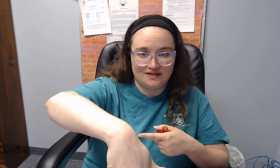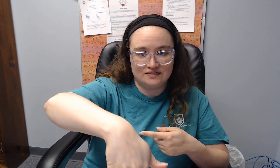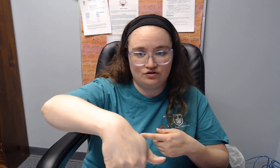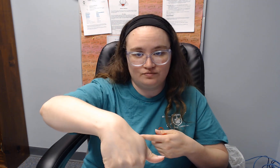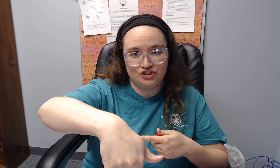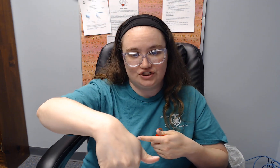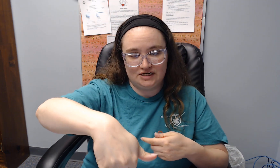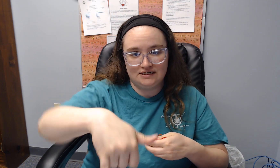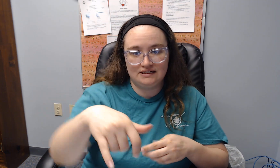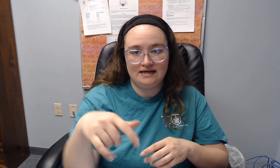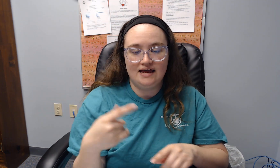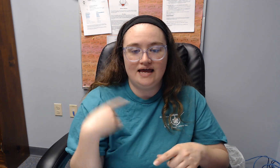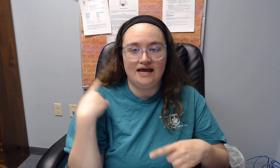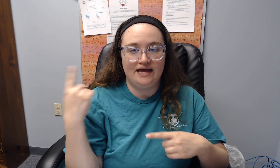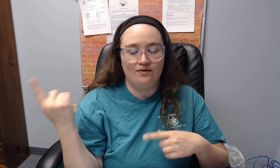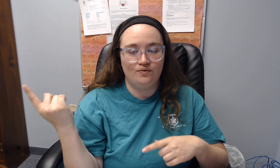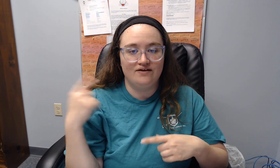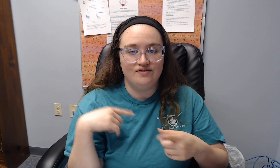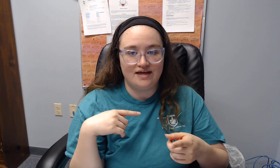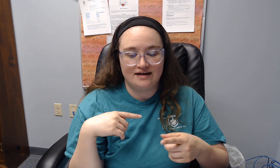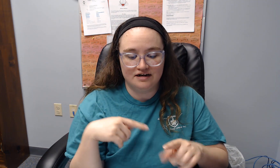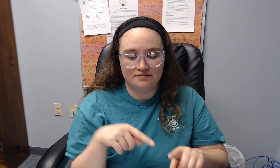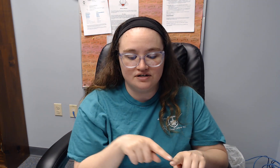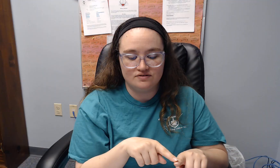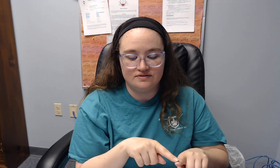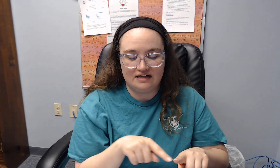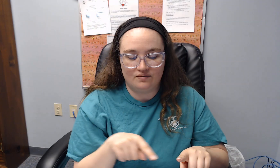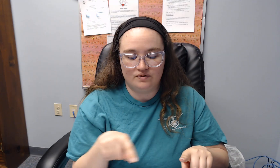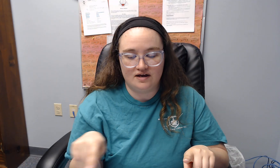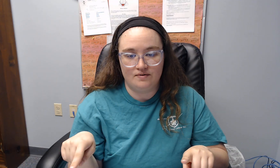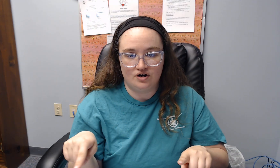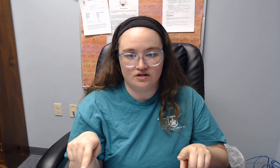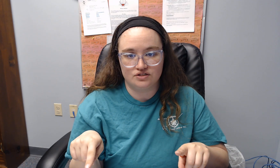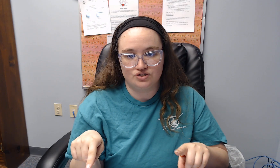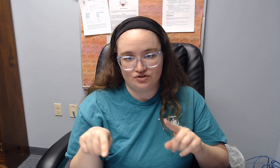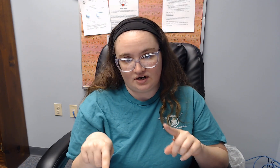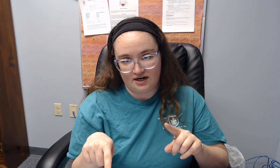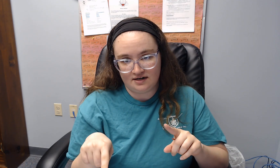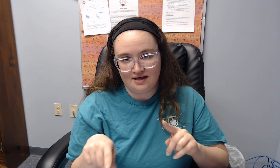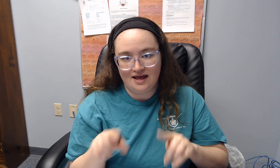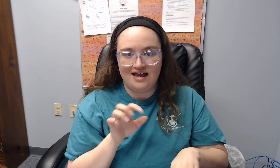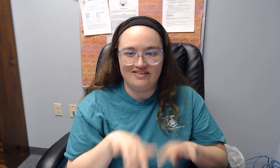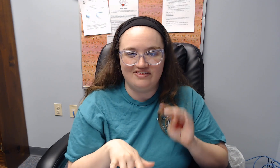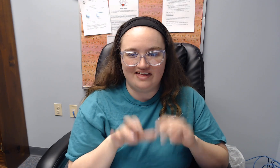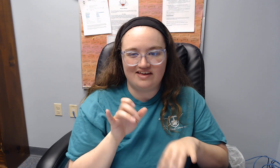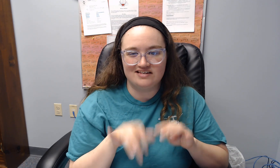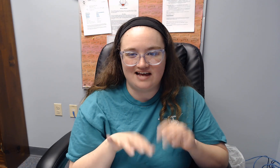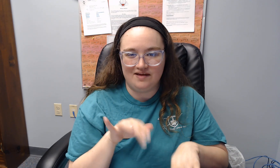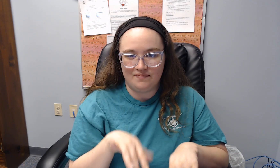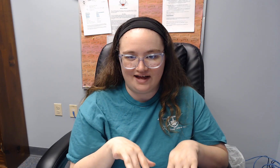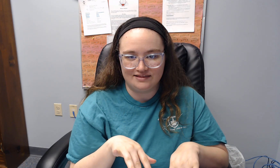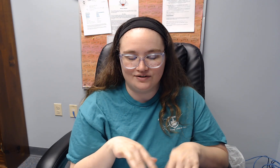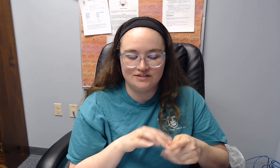it on a machine, and whatever that hearing person was saying would come across the screen, and then they could type back their